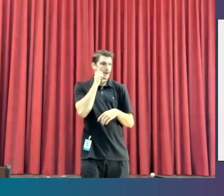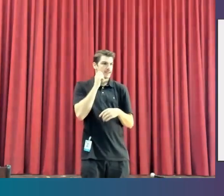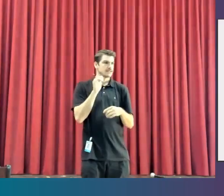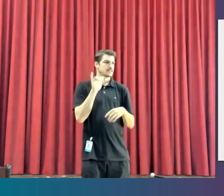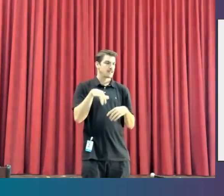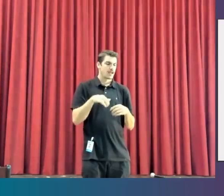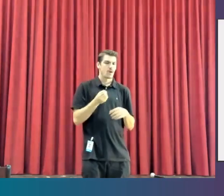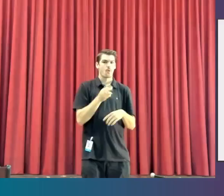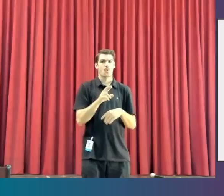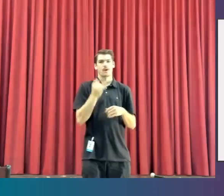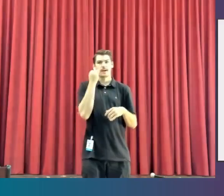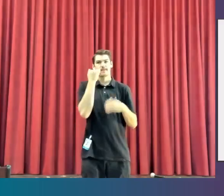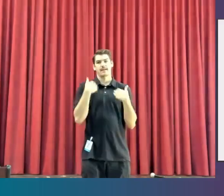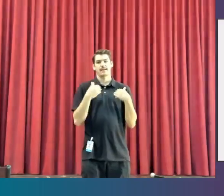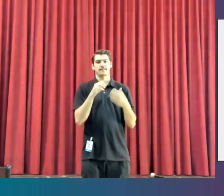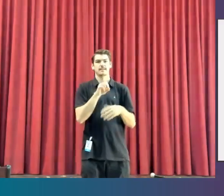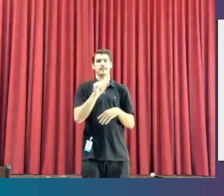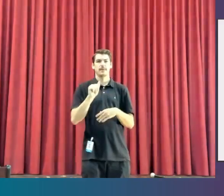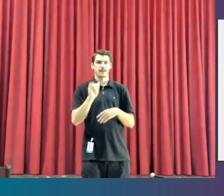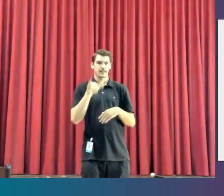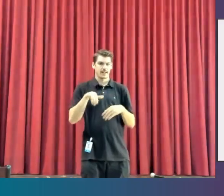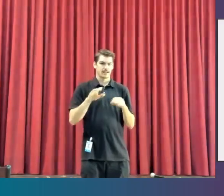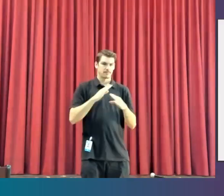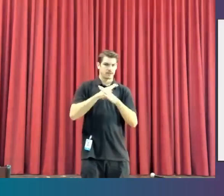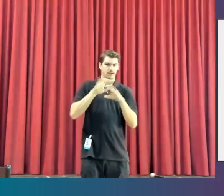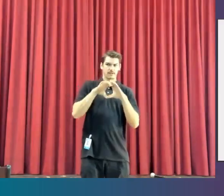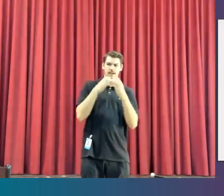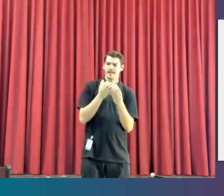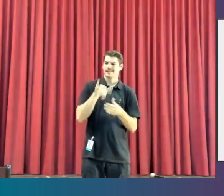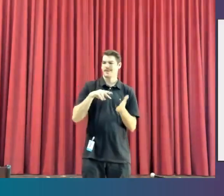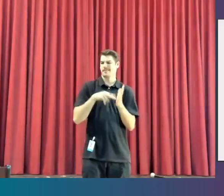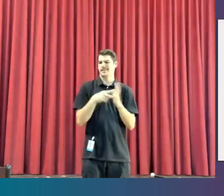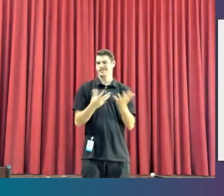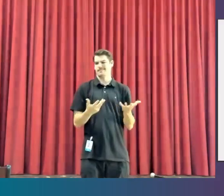if we have a disability is a protected class?